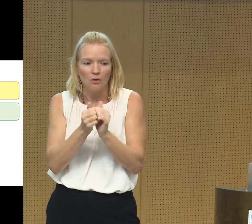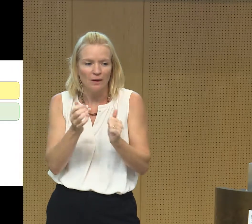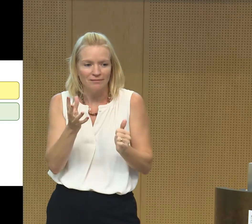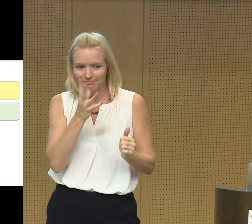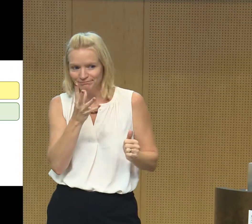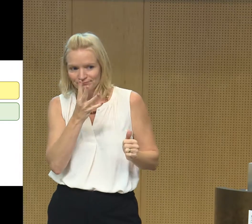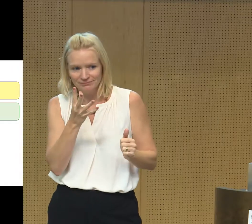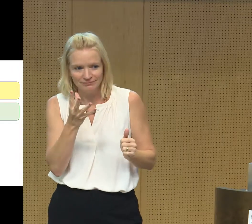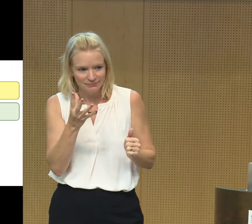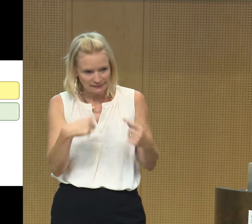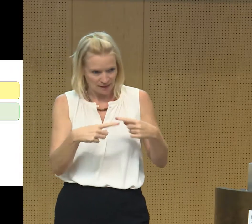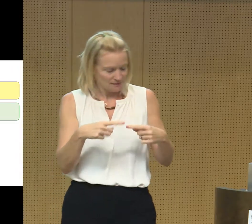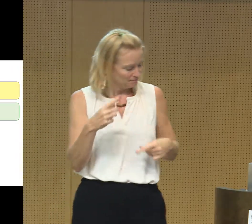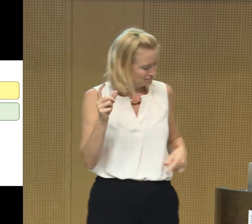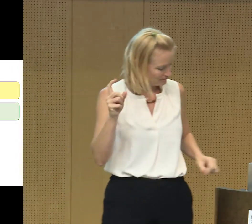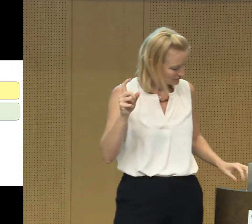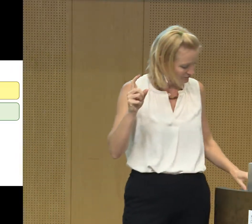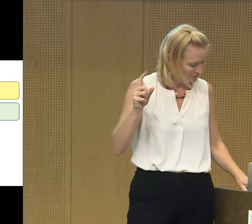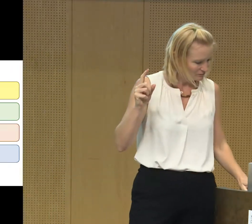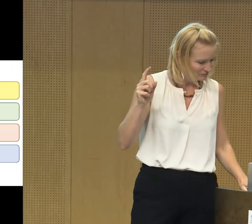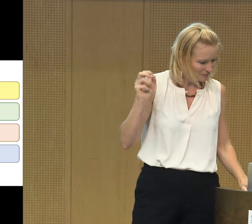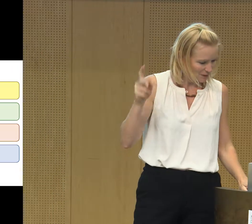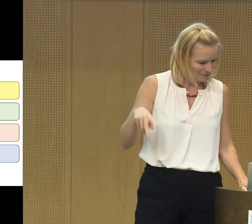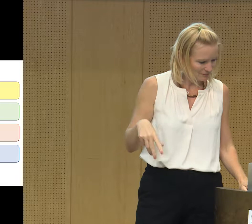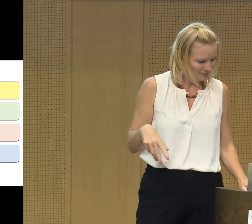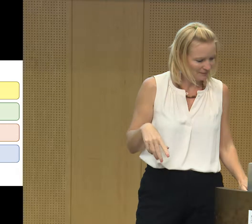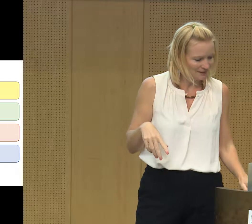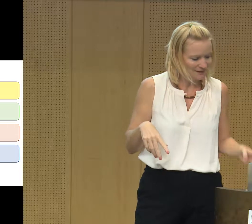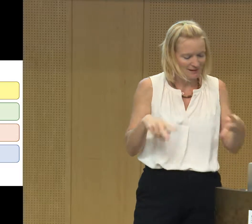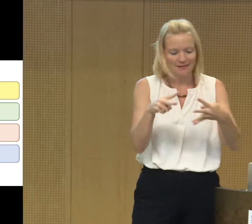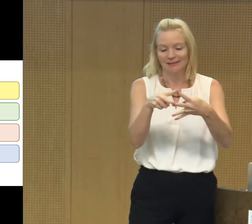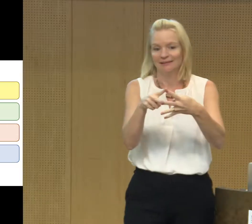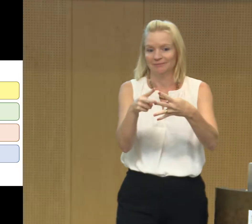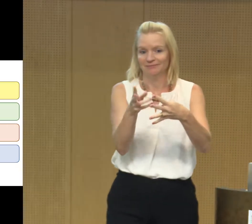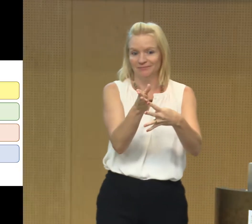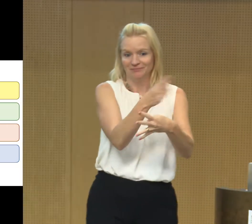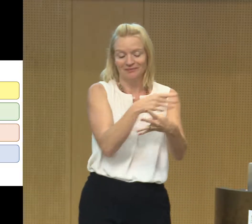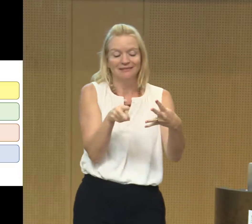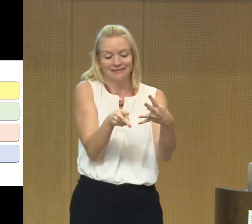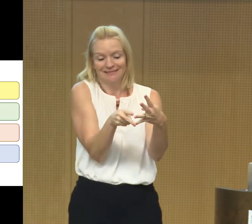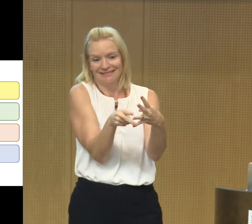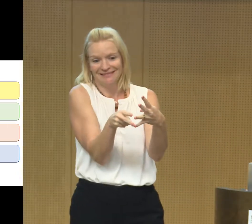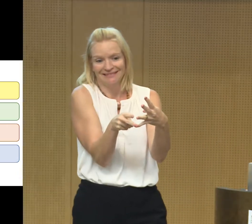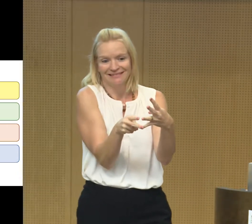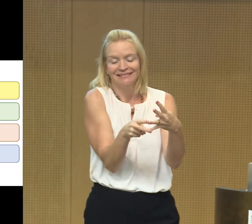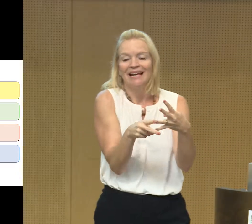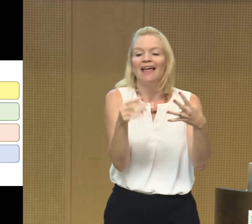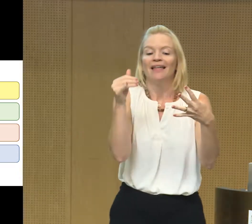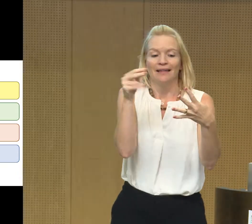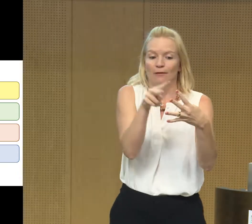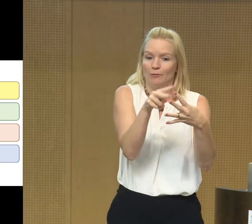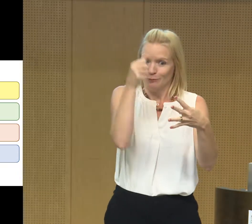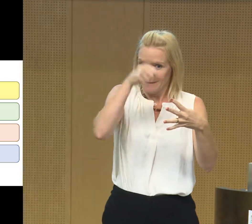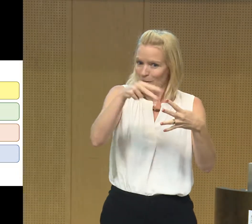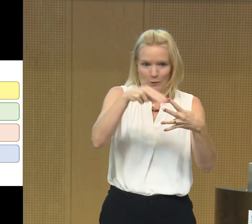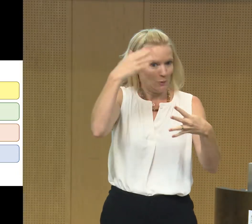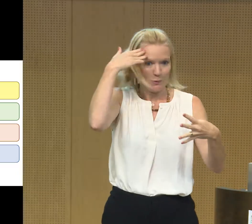not? Just gestures compared with actual established signs. So those are the first 2. And then there are 2 more. And